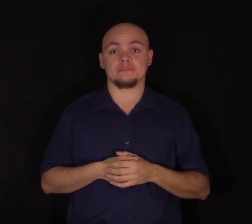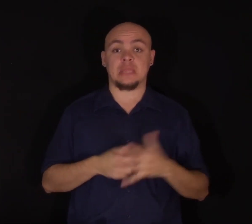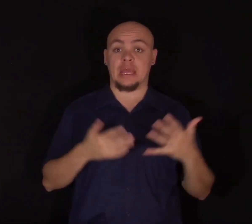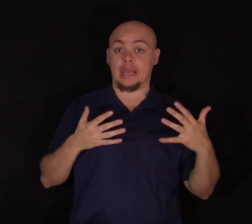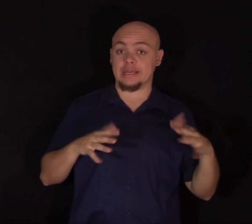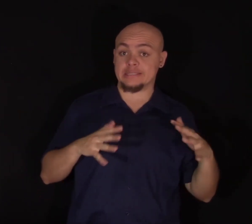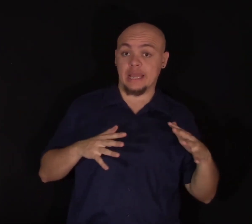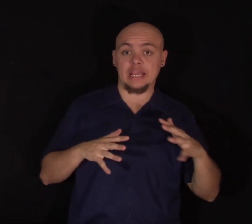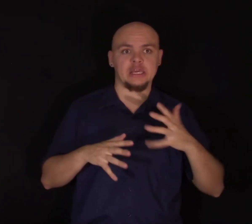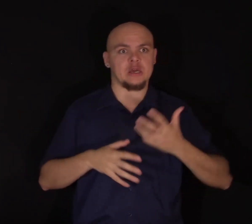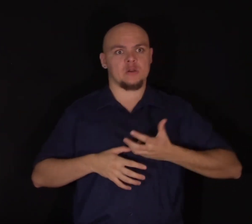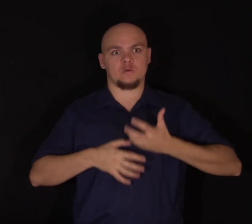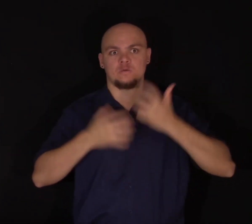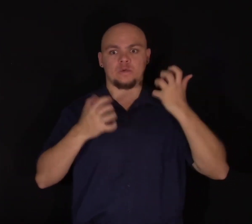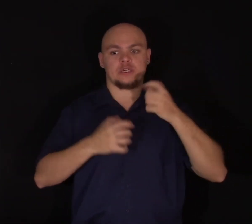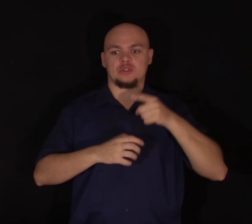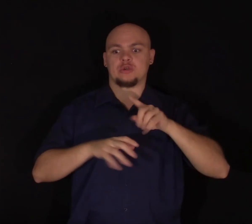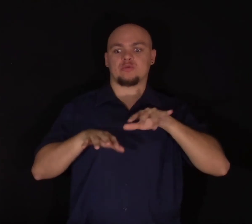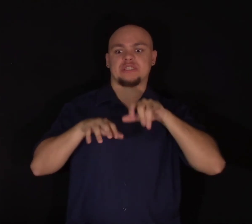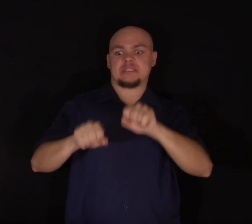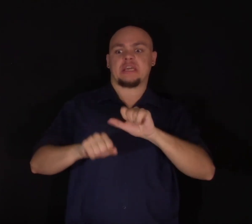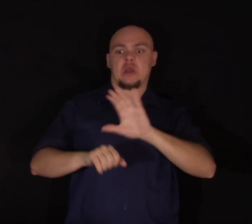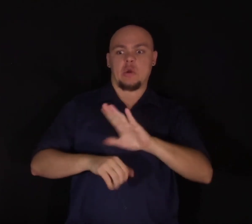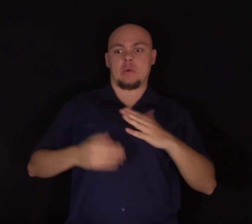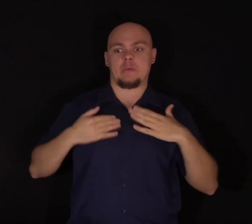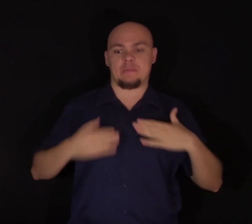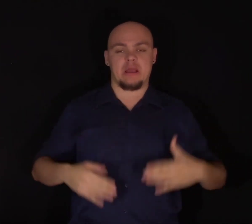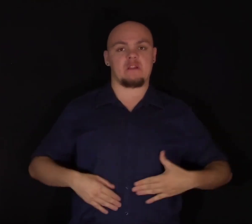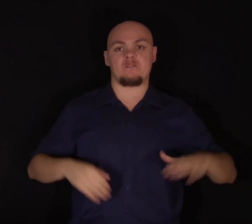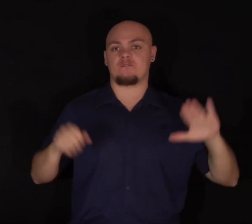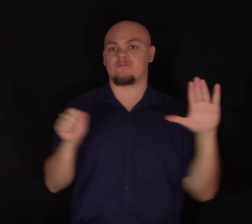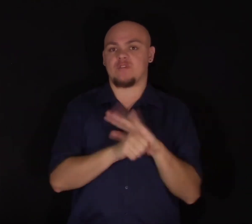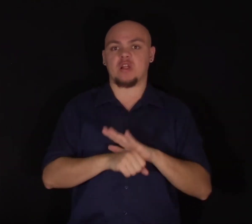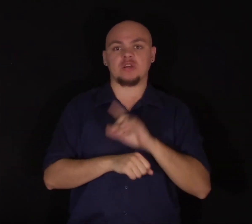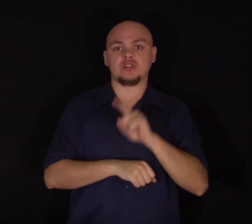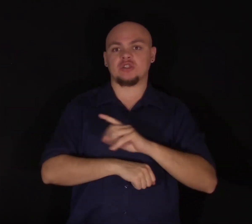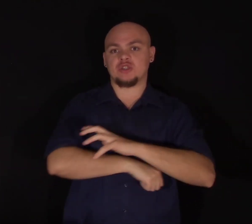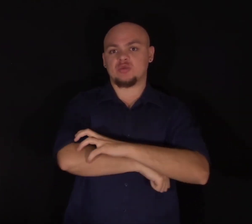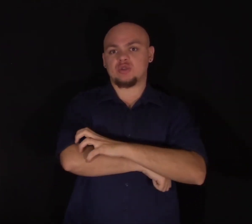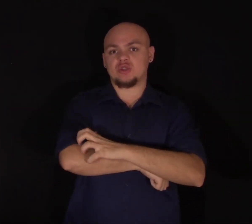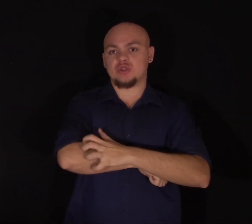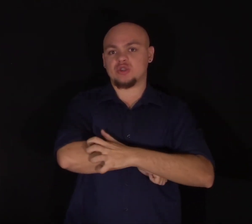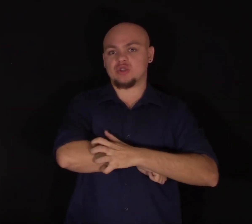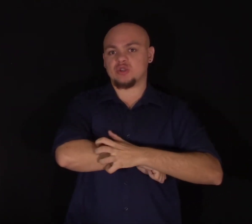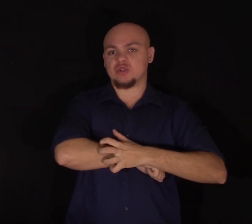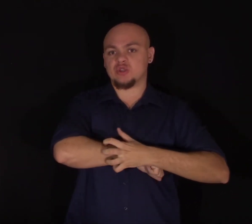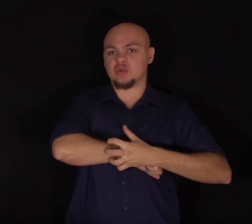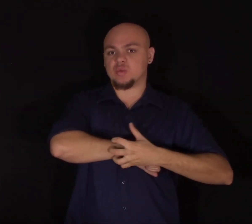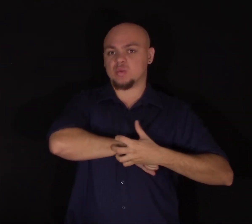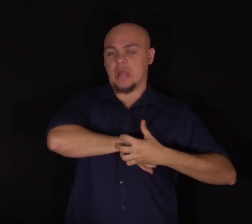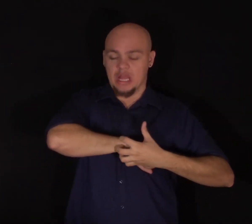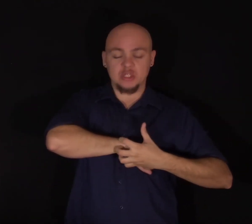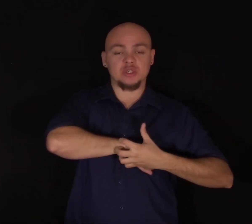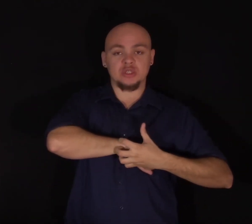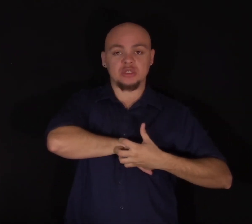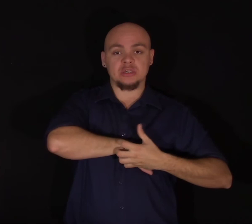Anxiety and rage would take over her body so fully that she would scratch the undersides of her arms until they'd bleed.